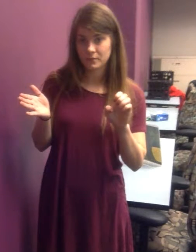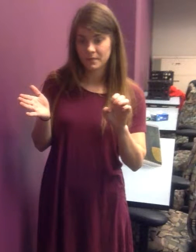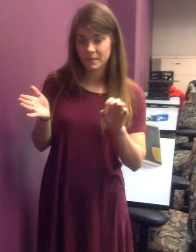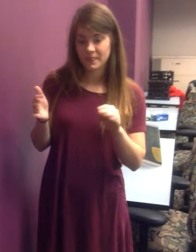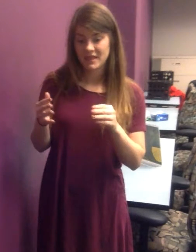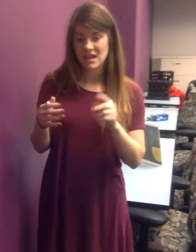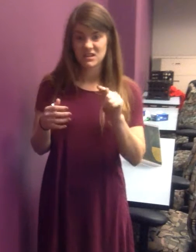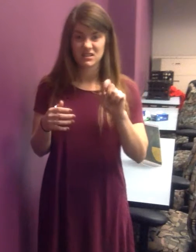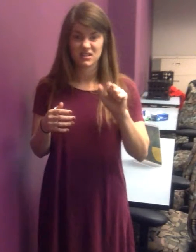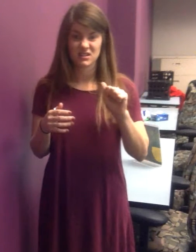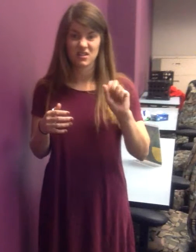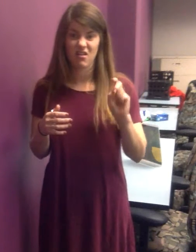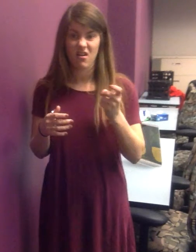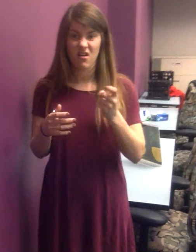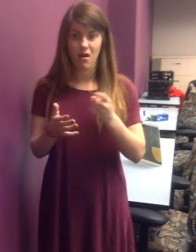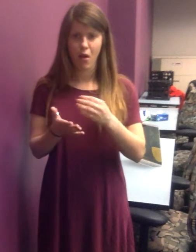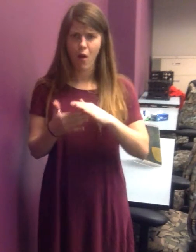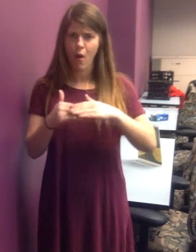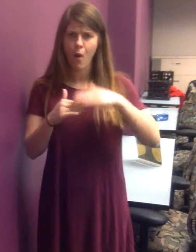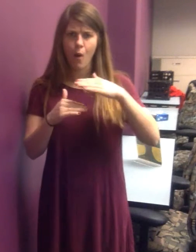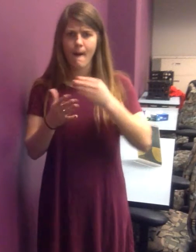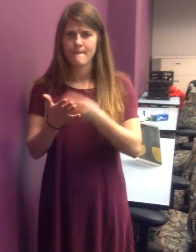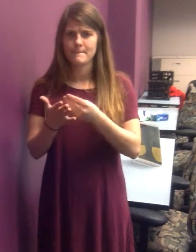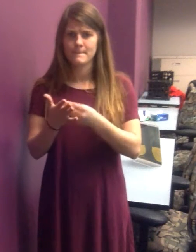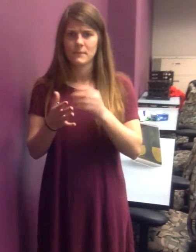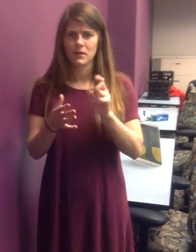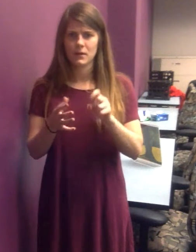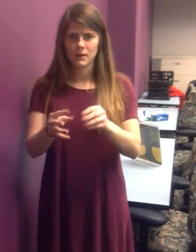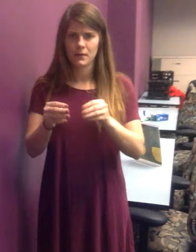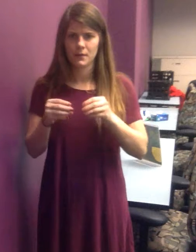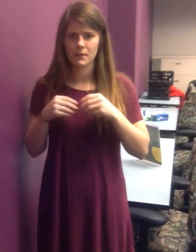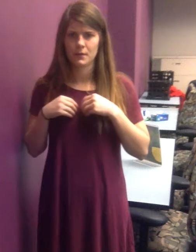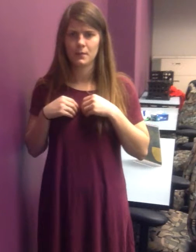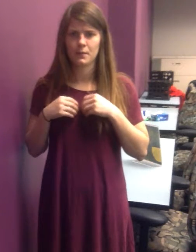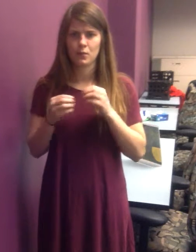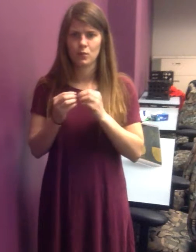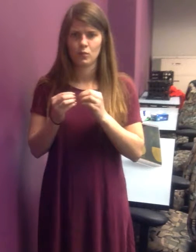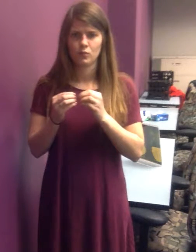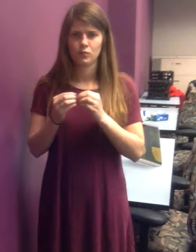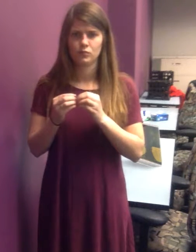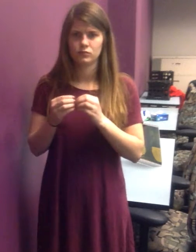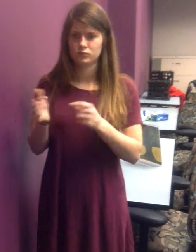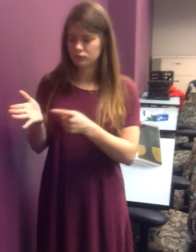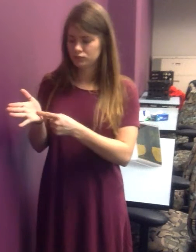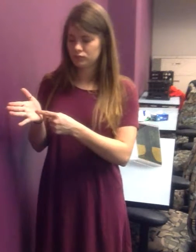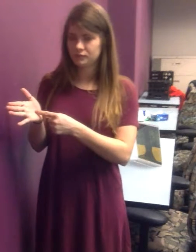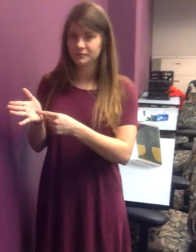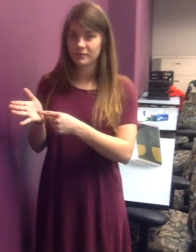stirring up grassroots anger and frustration, concern. Cap-and-trade will slow the economy and cost American jobs.